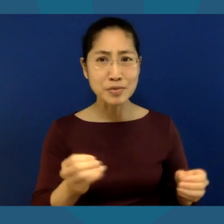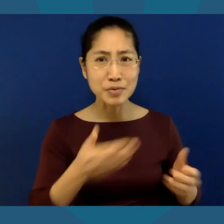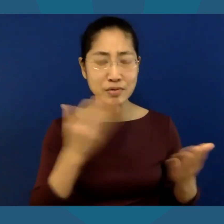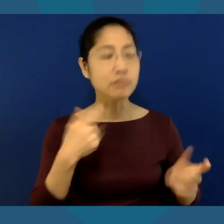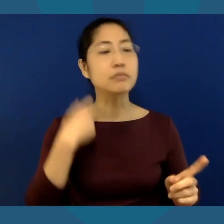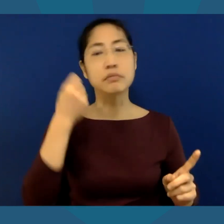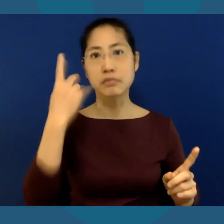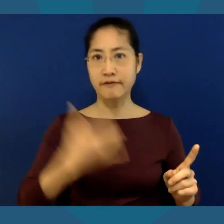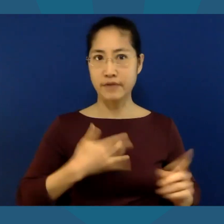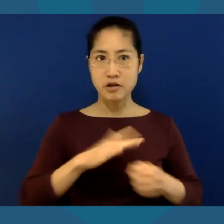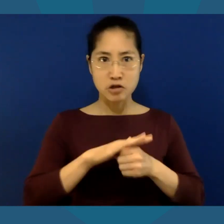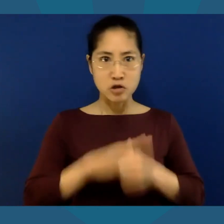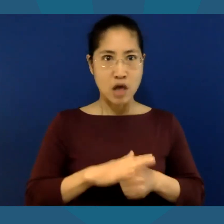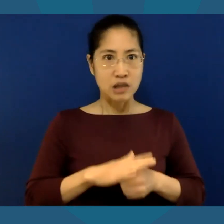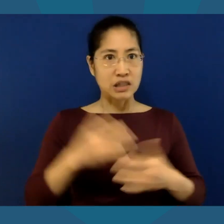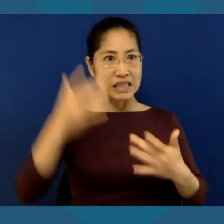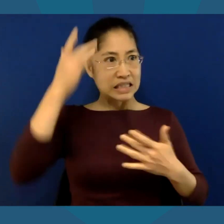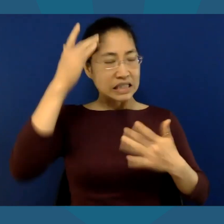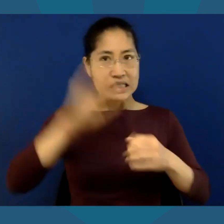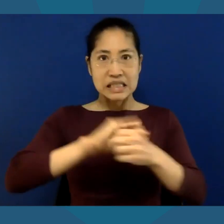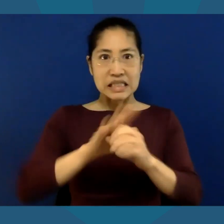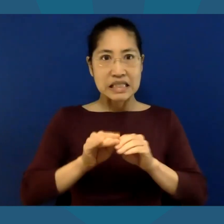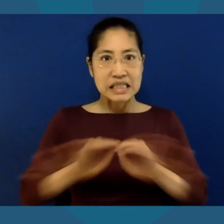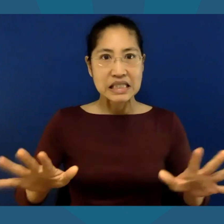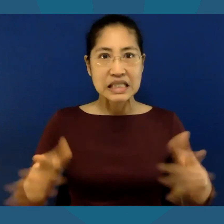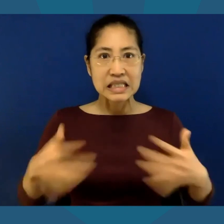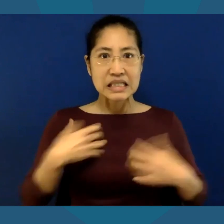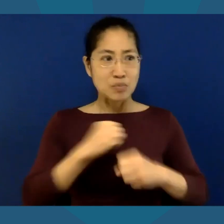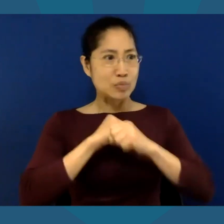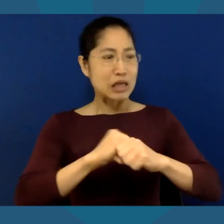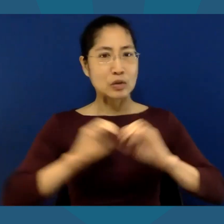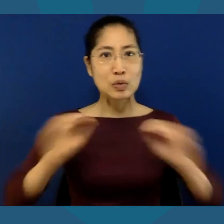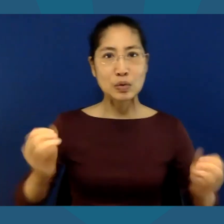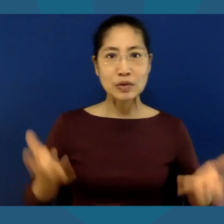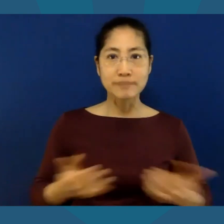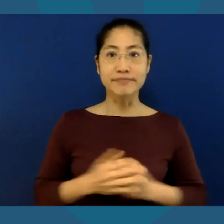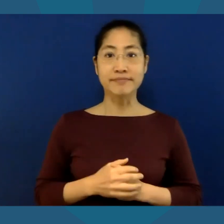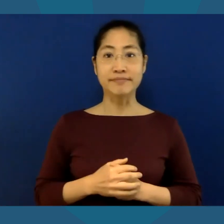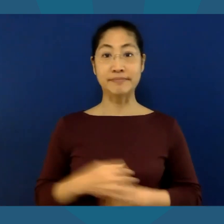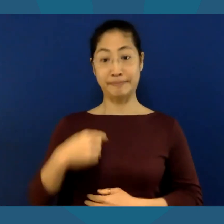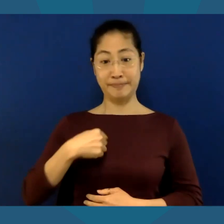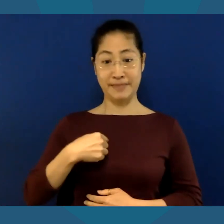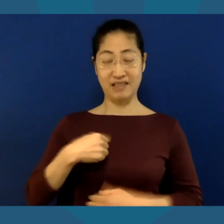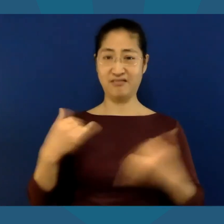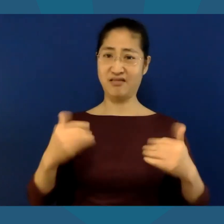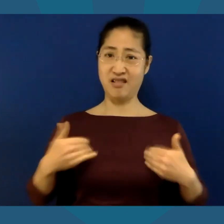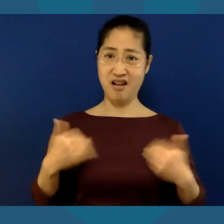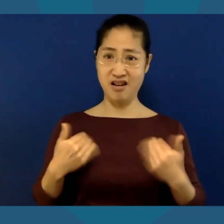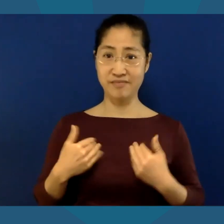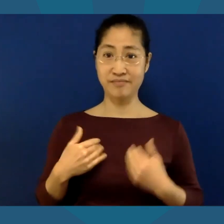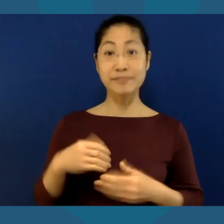someone with no health insurance, I know the stress of living through a pandemic without